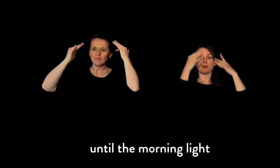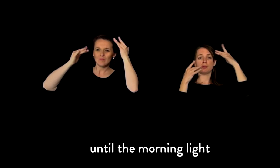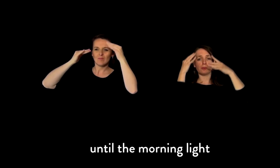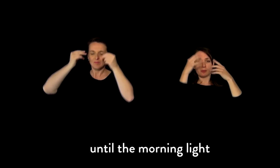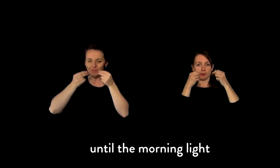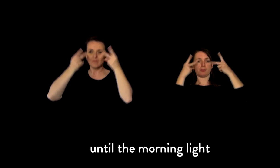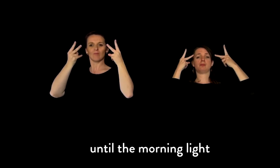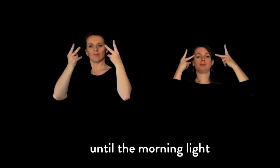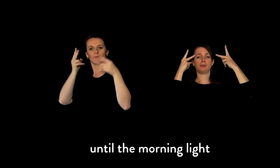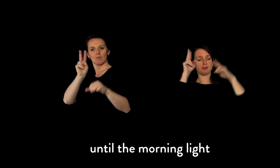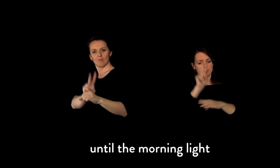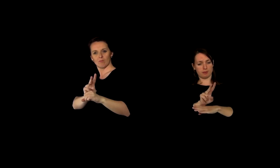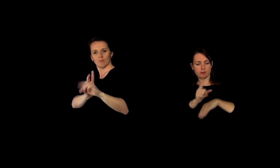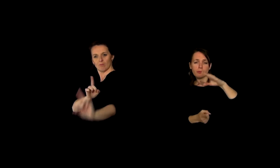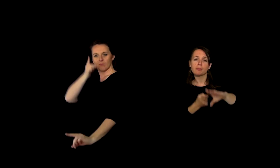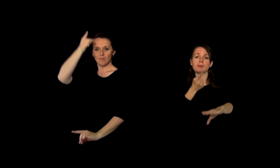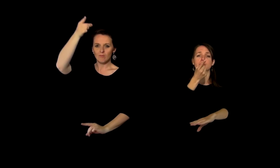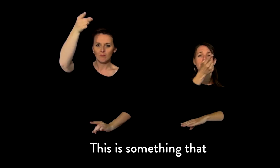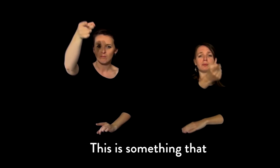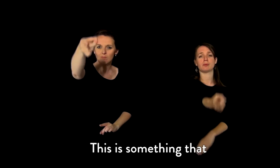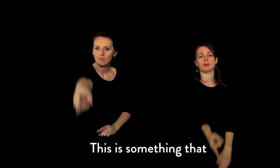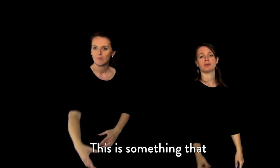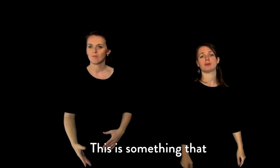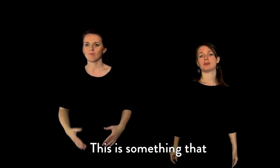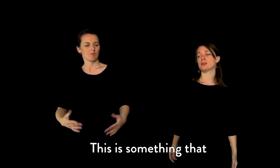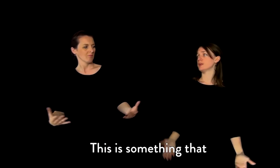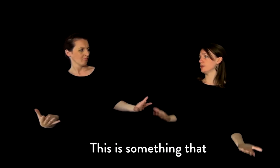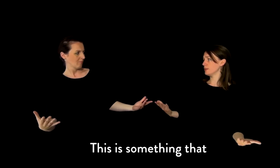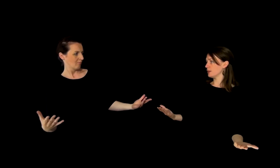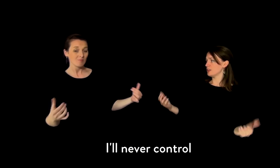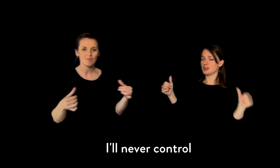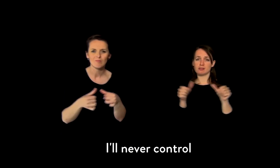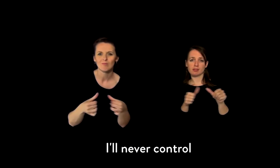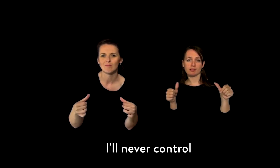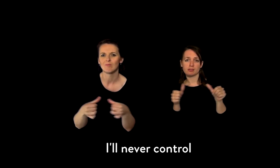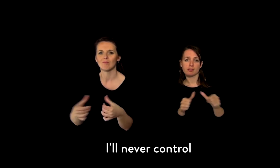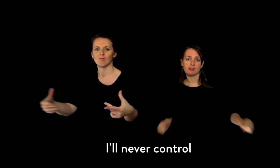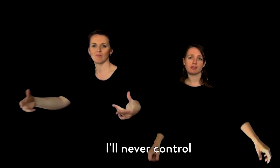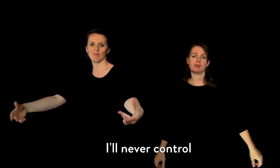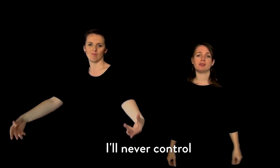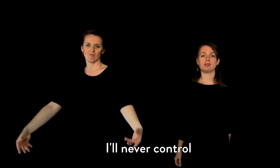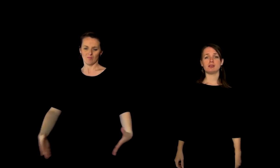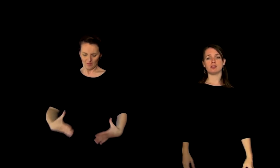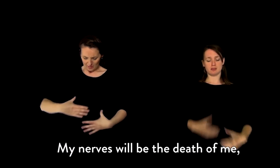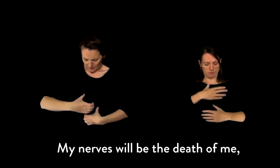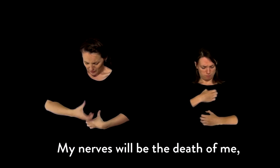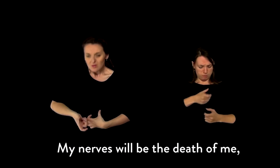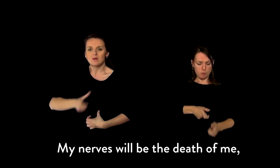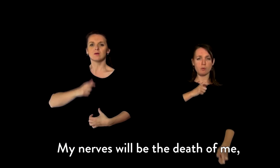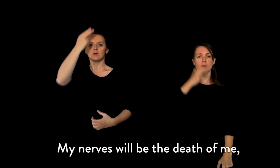Until the morning light. This is something that I never control. My nerves will be the